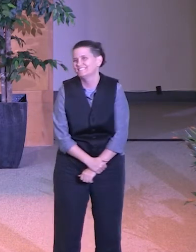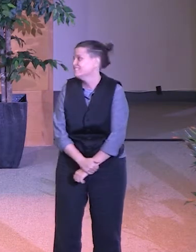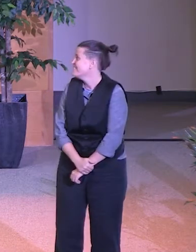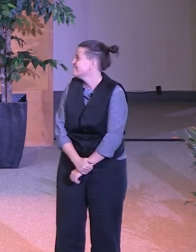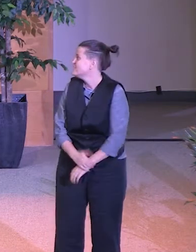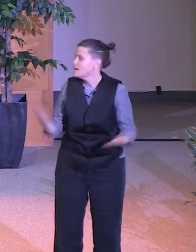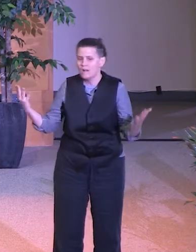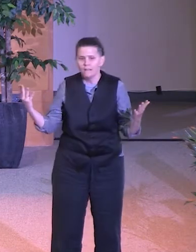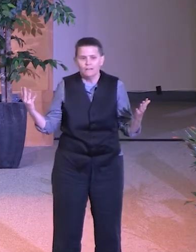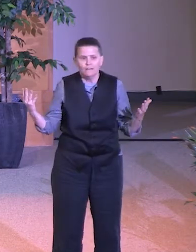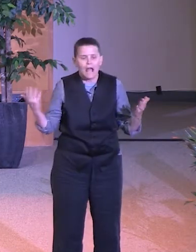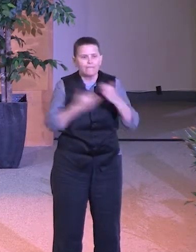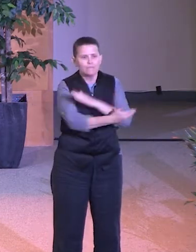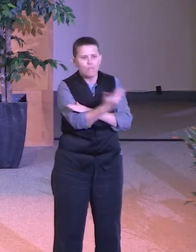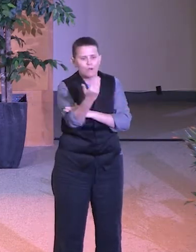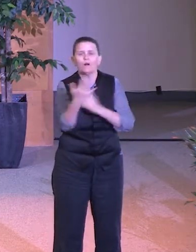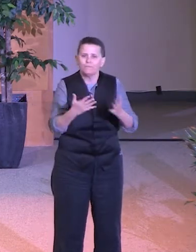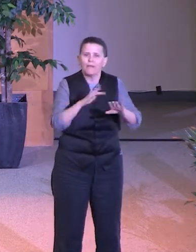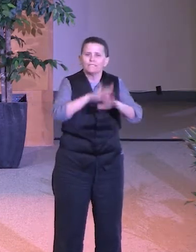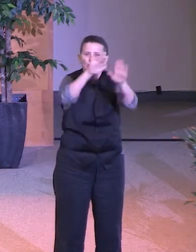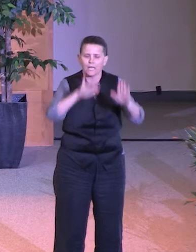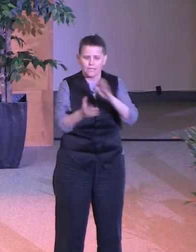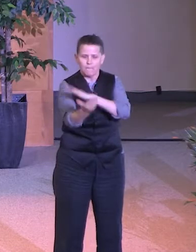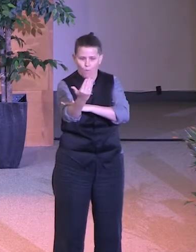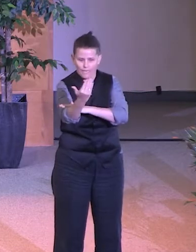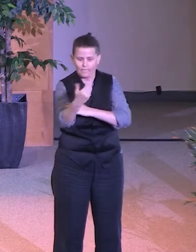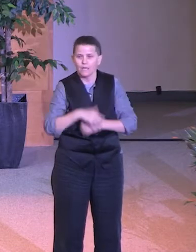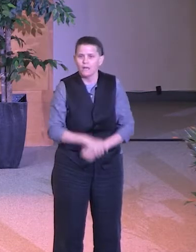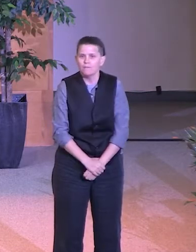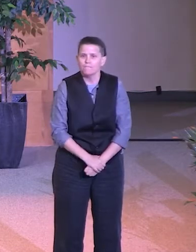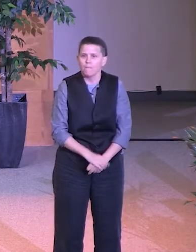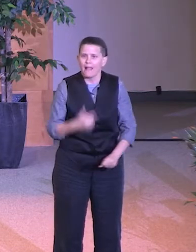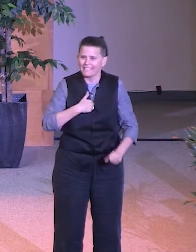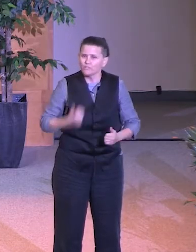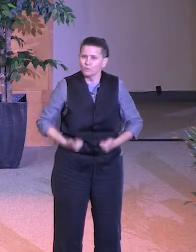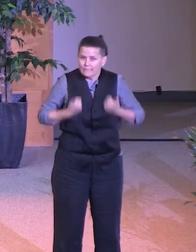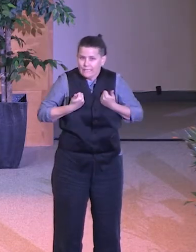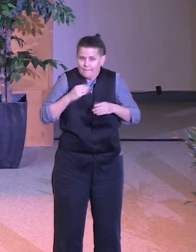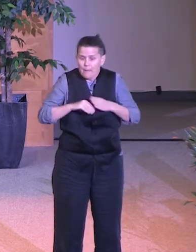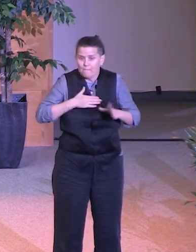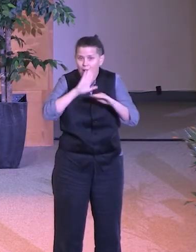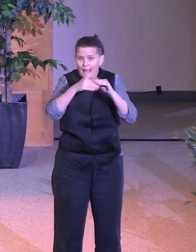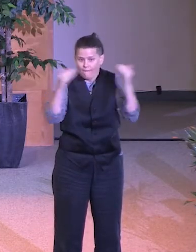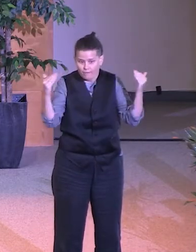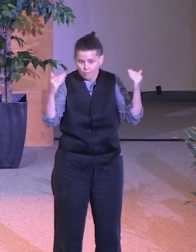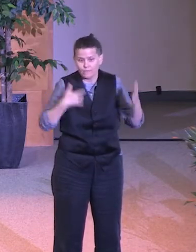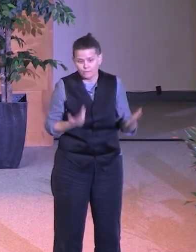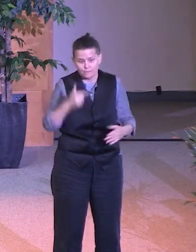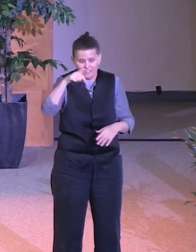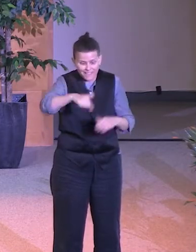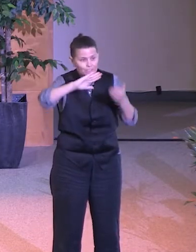Every morning, or every Sunday morning, I get the joy of living in my heaven, which is being a part of this